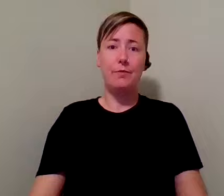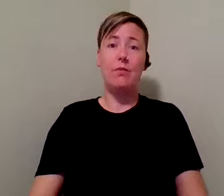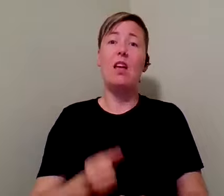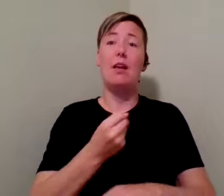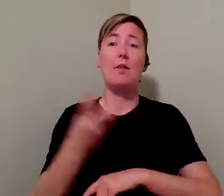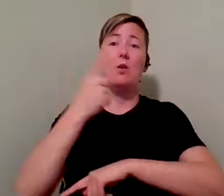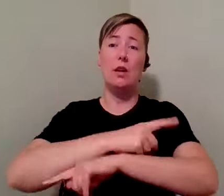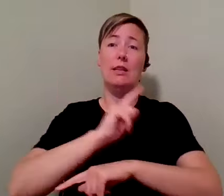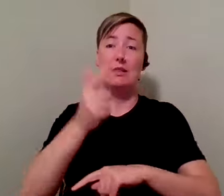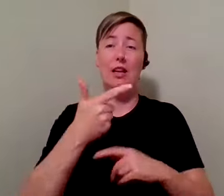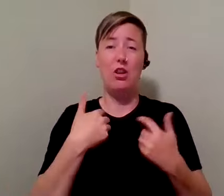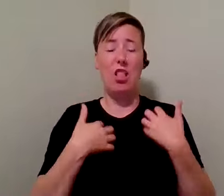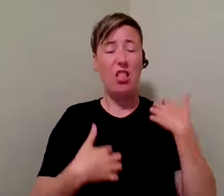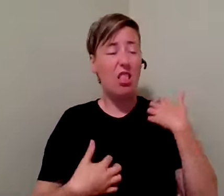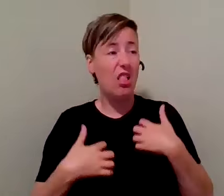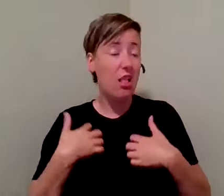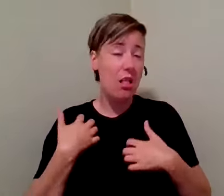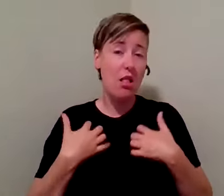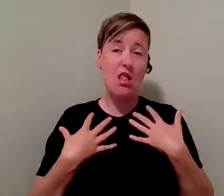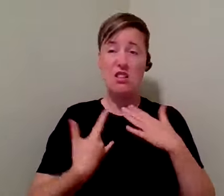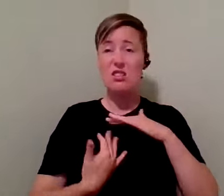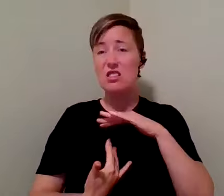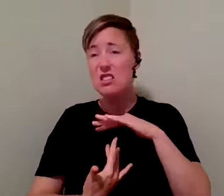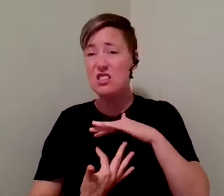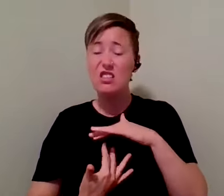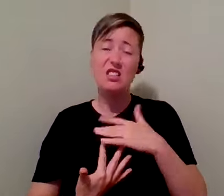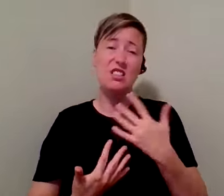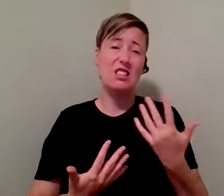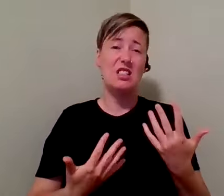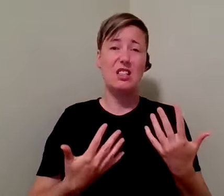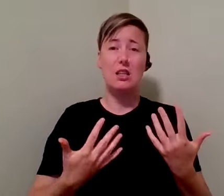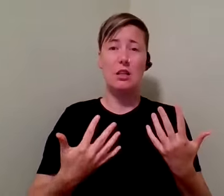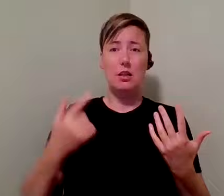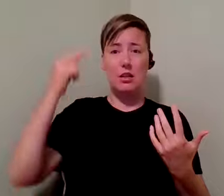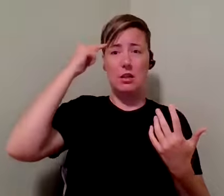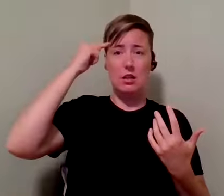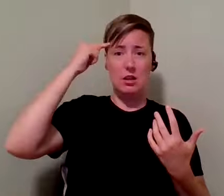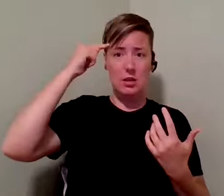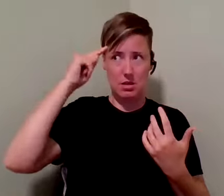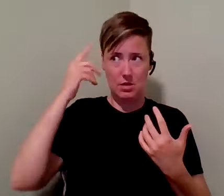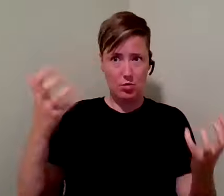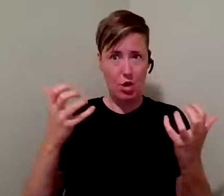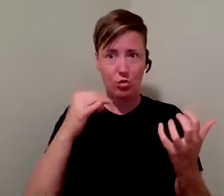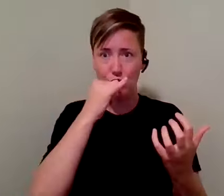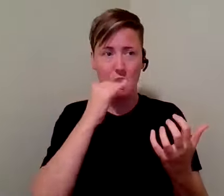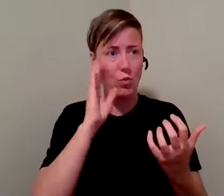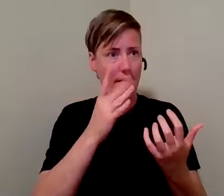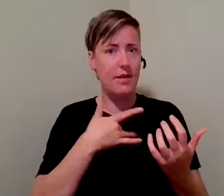restless, irritable, discontent. And my mind said, go have a drink, you'll feel better. And I took a